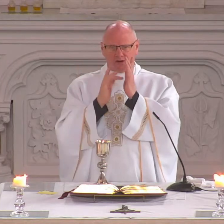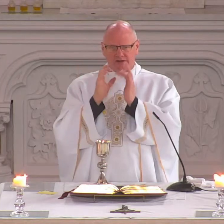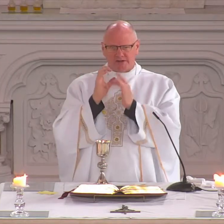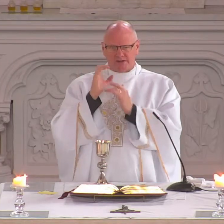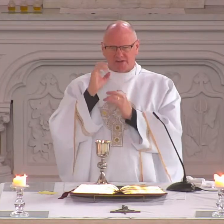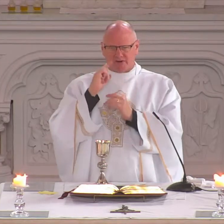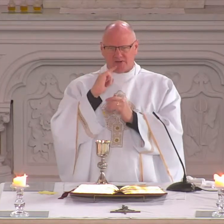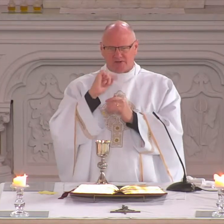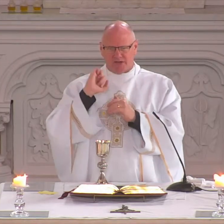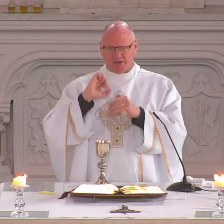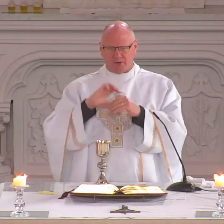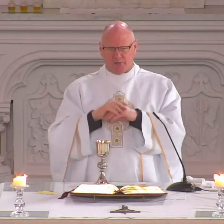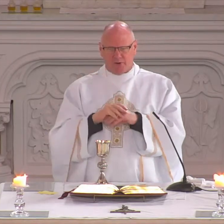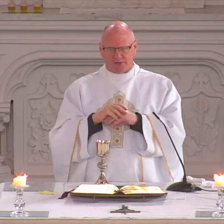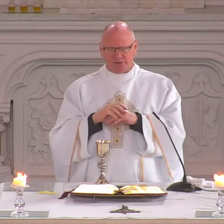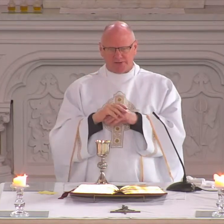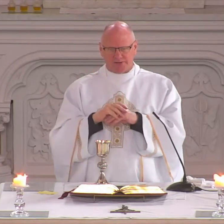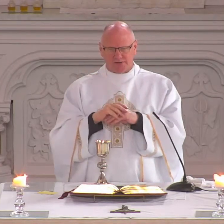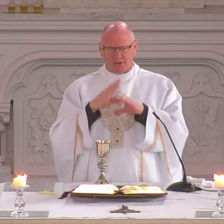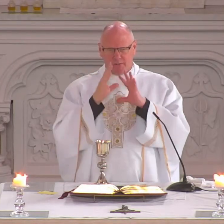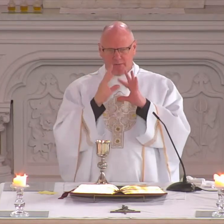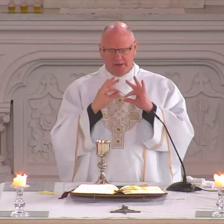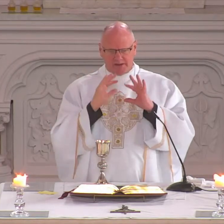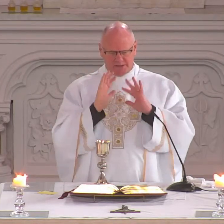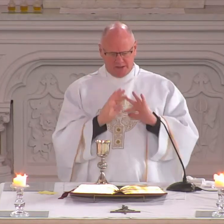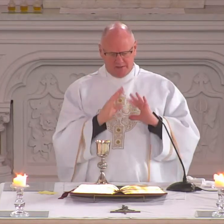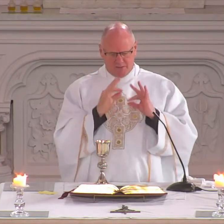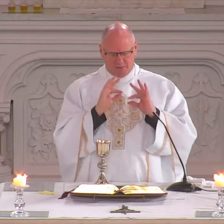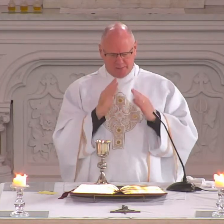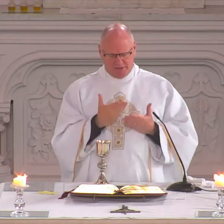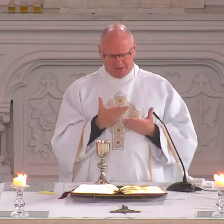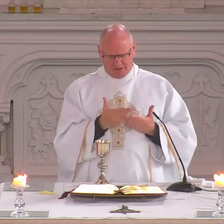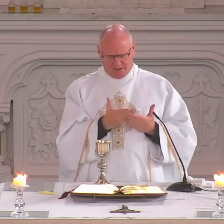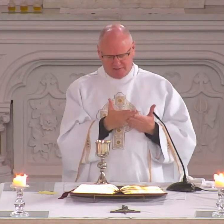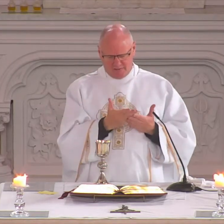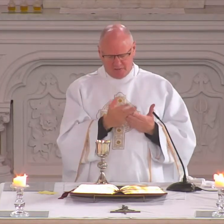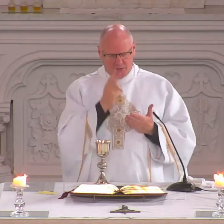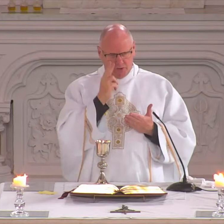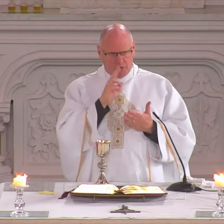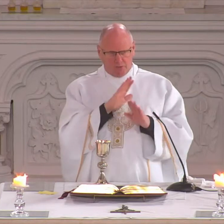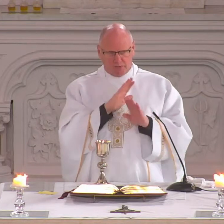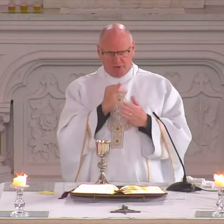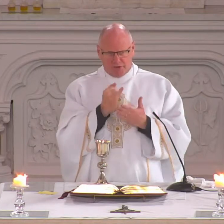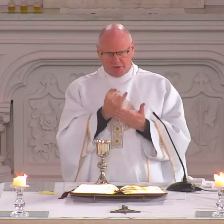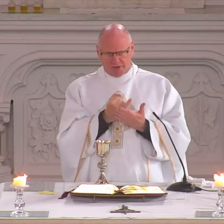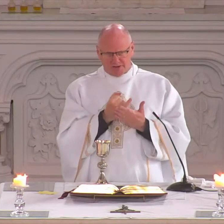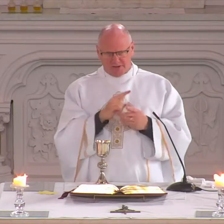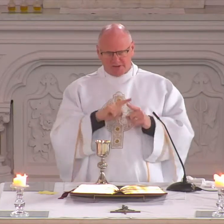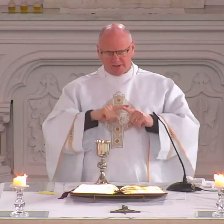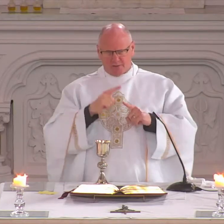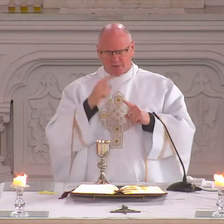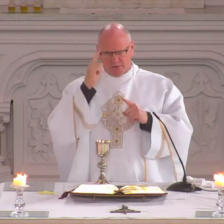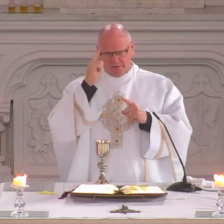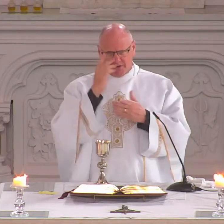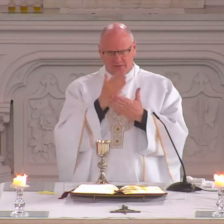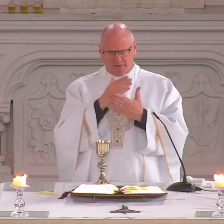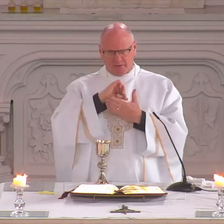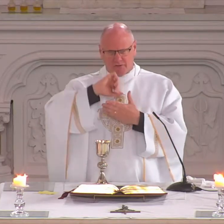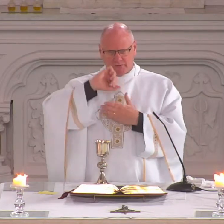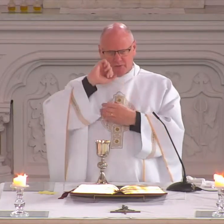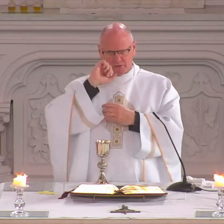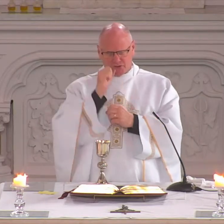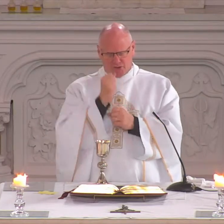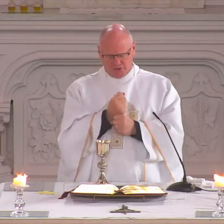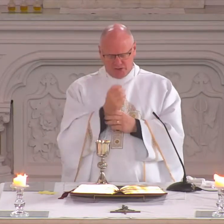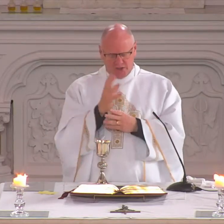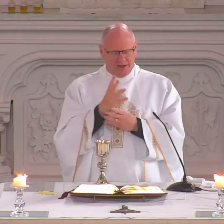Lord Jesus Christ, you said to your apostles, "Peace I leave you, my peace I give you. Look not on our sins, but on the faith of